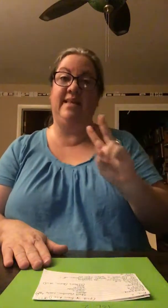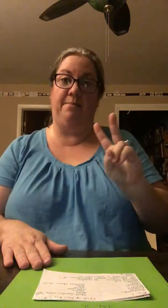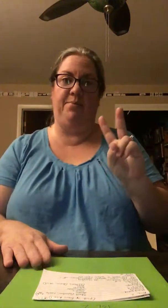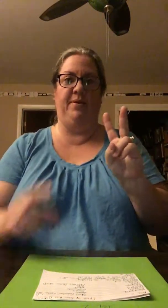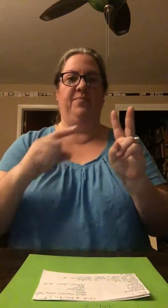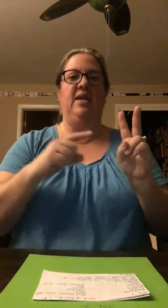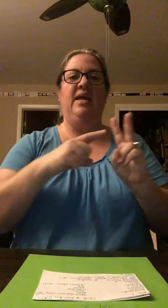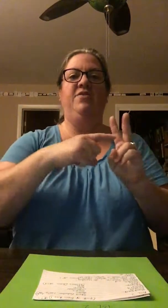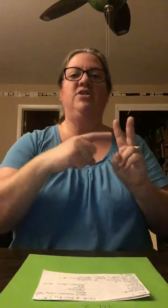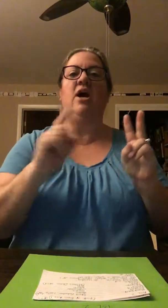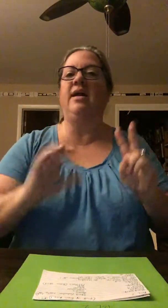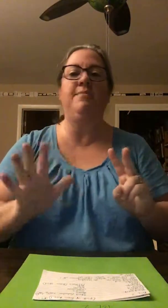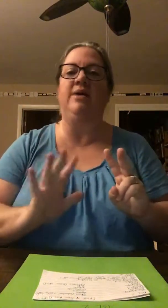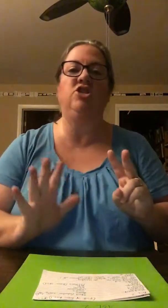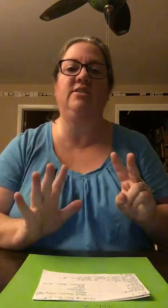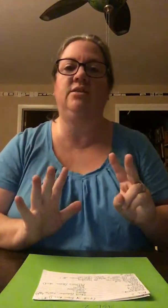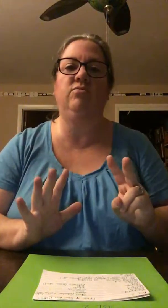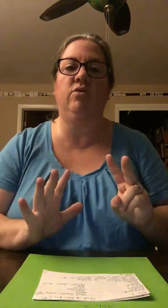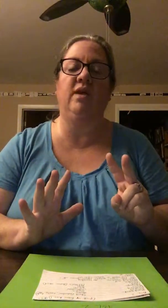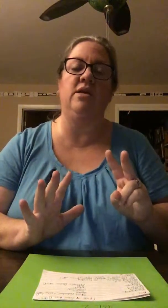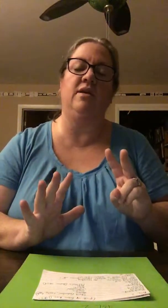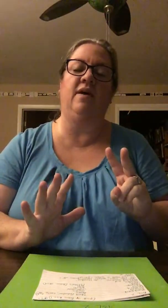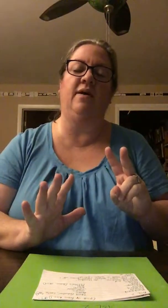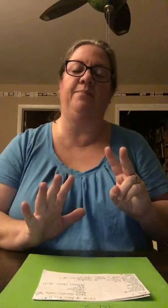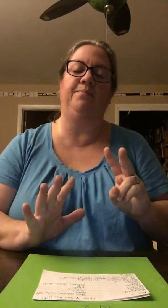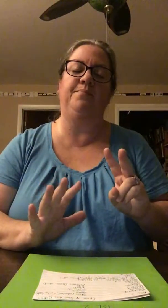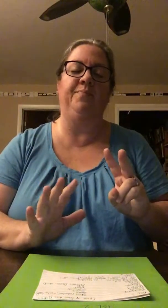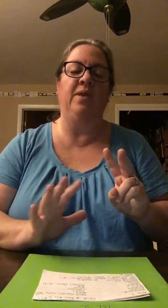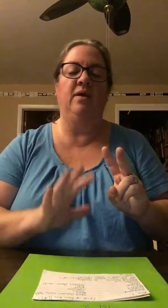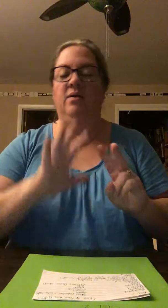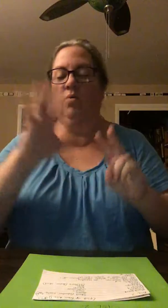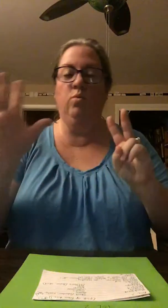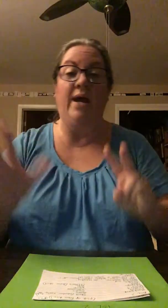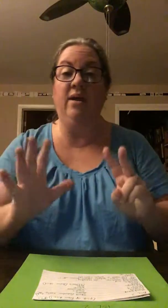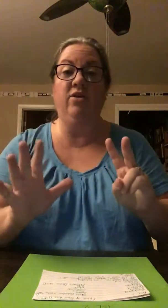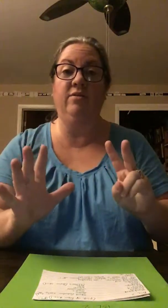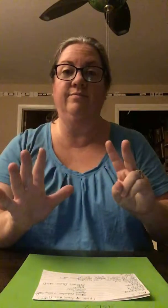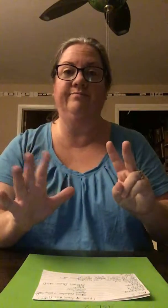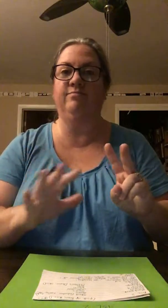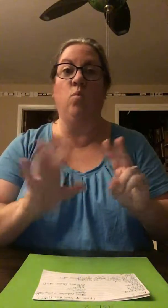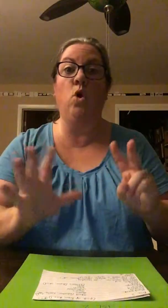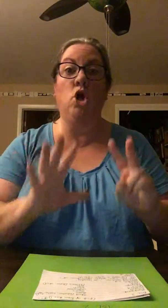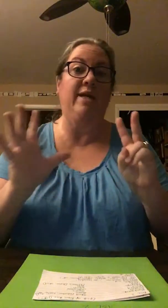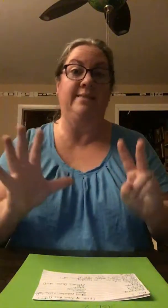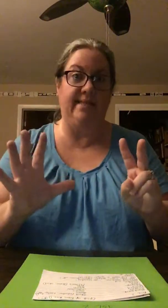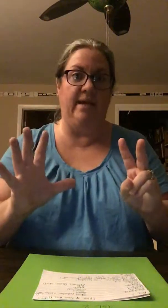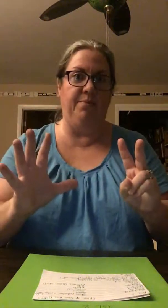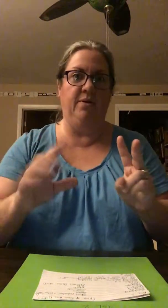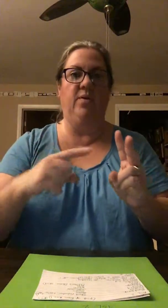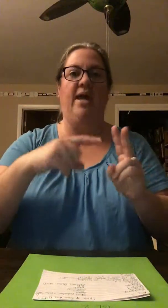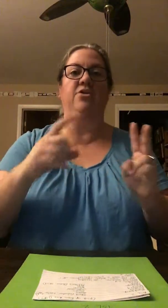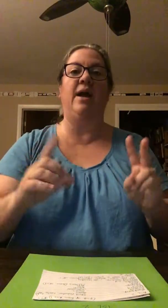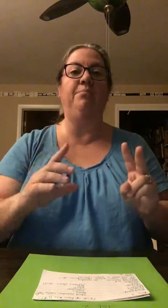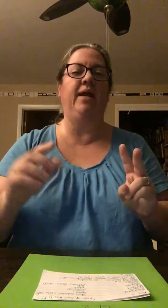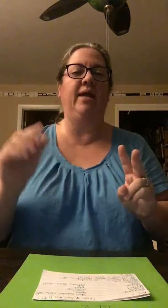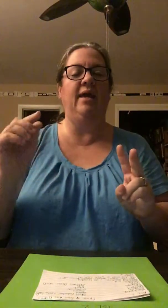Zip. If you're talking about just the regular word zip, okay? You're not